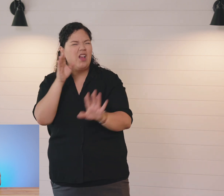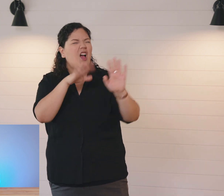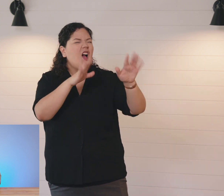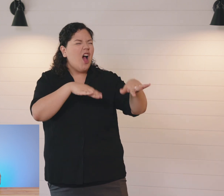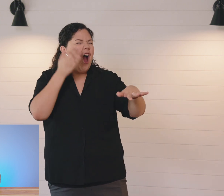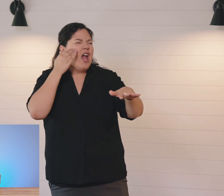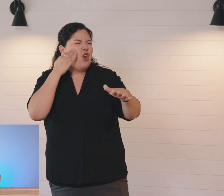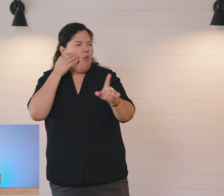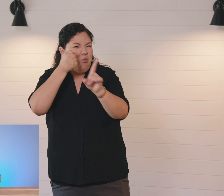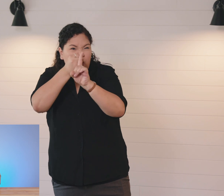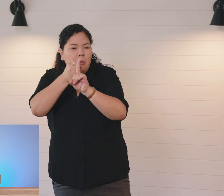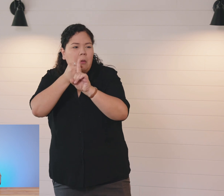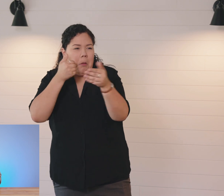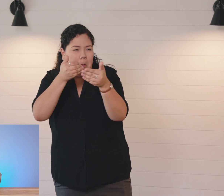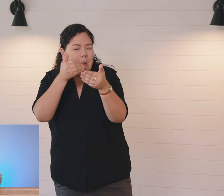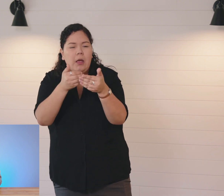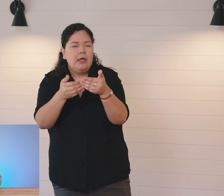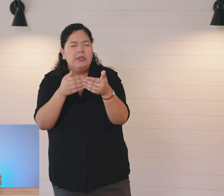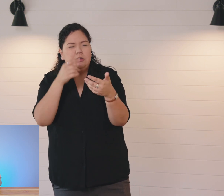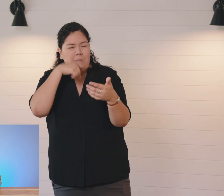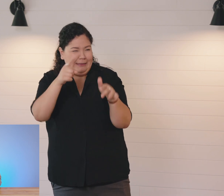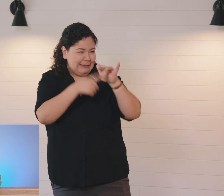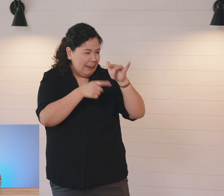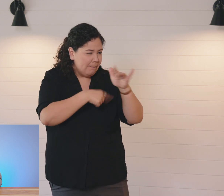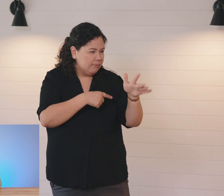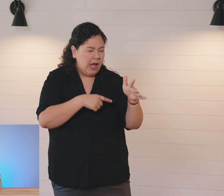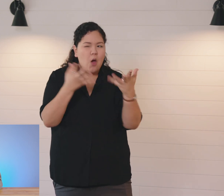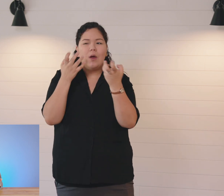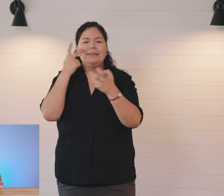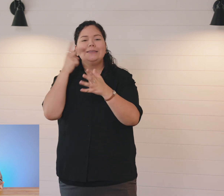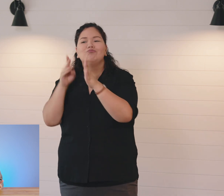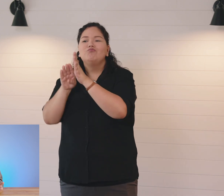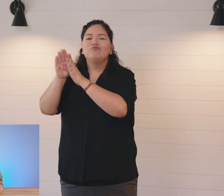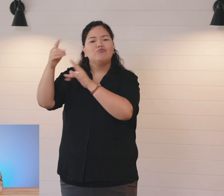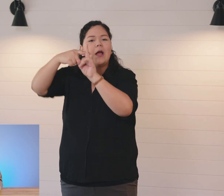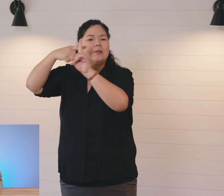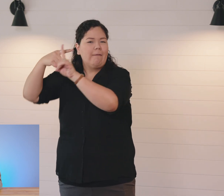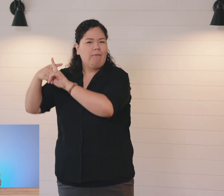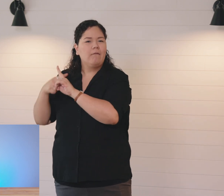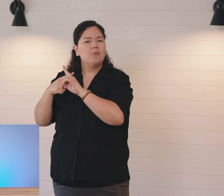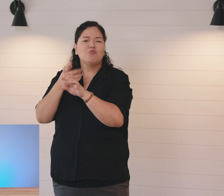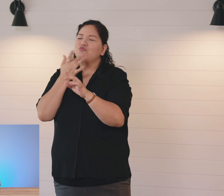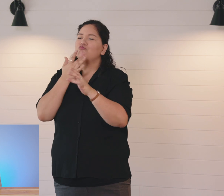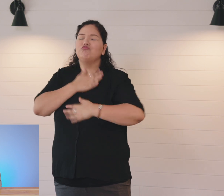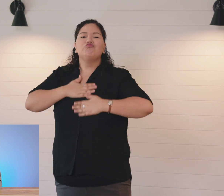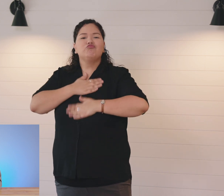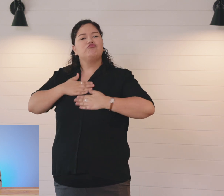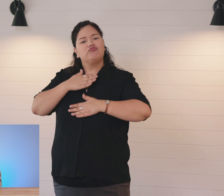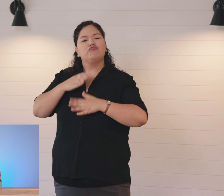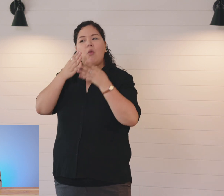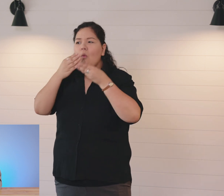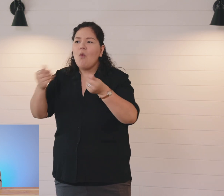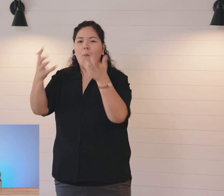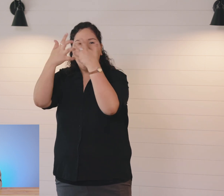this part? And this part is usually the bad part, the part where things are going all wrong for the characters. Can we fast forward through this part so we can get to the turn? So we can